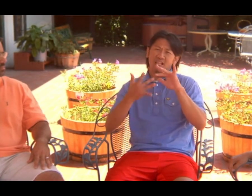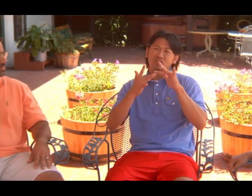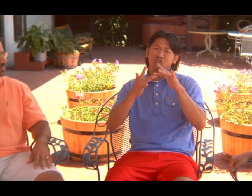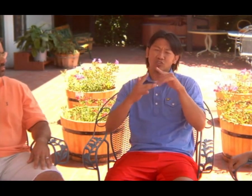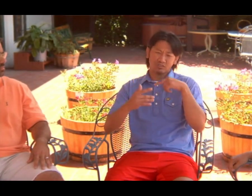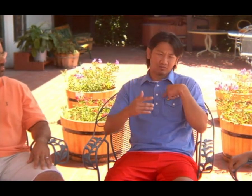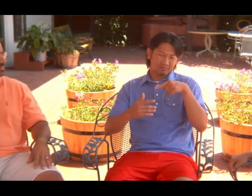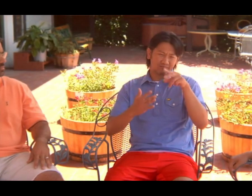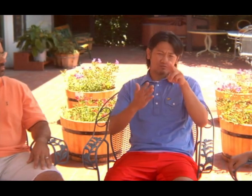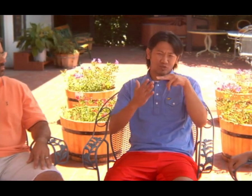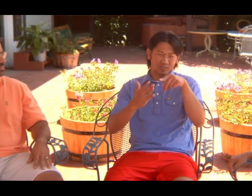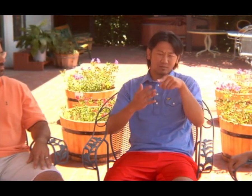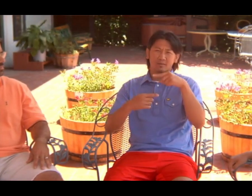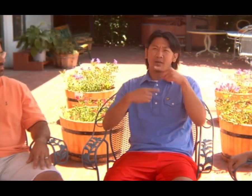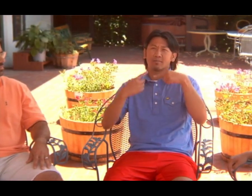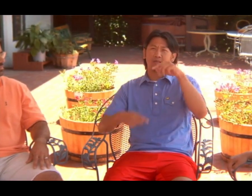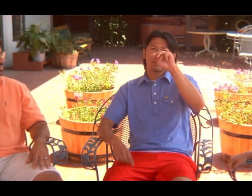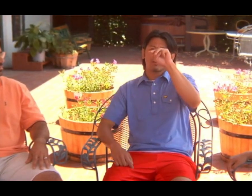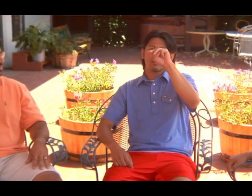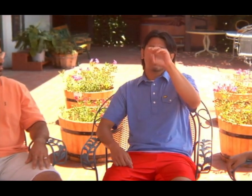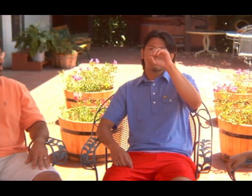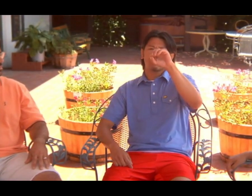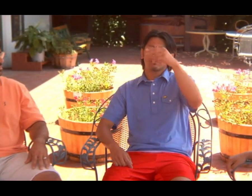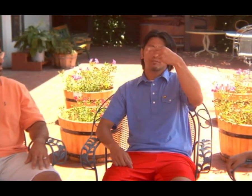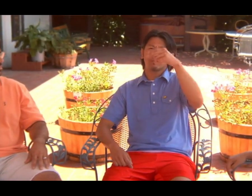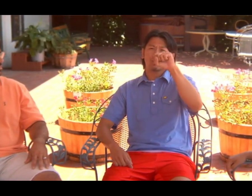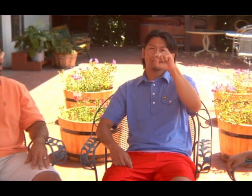I read about Mohs surgery on the internet.